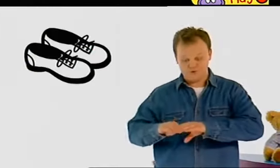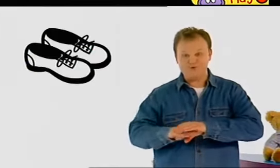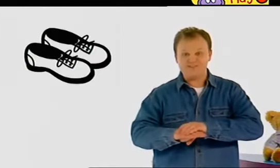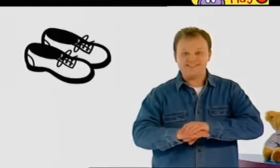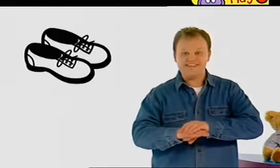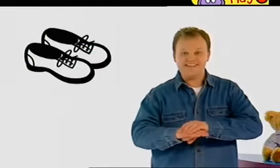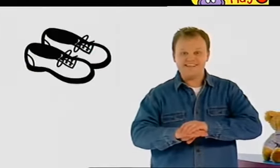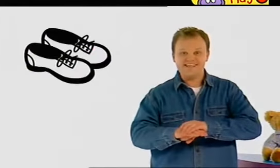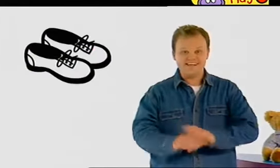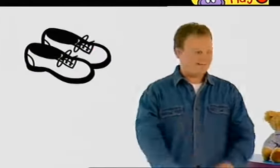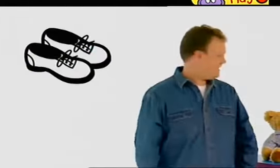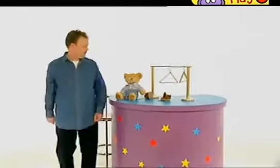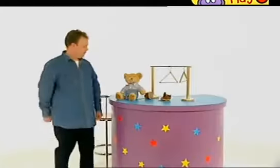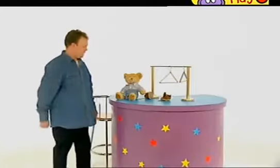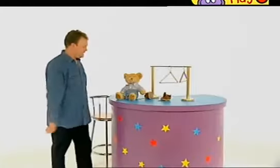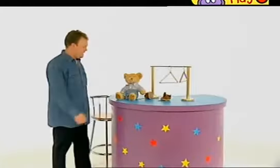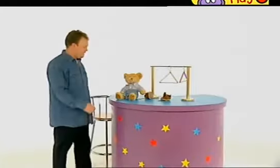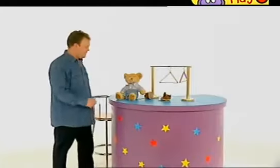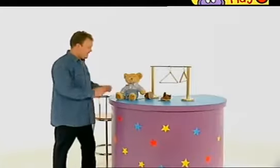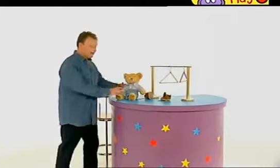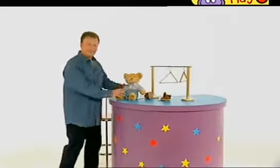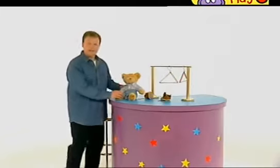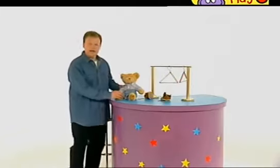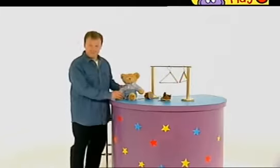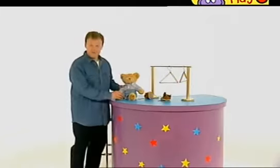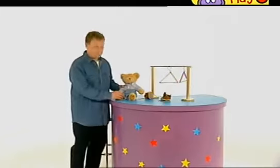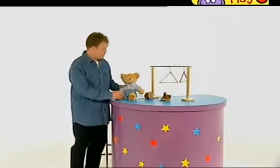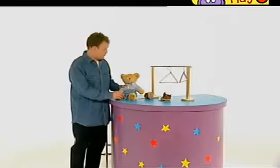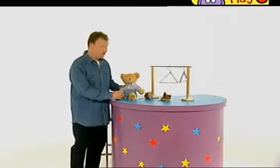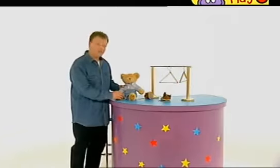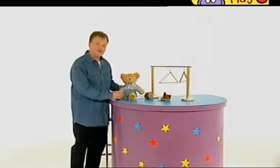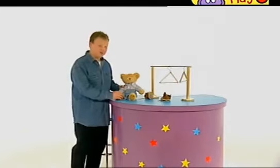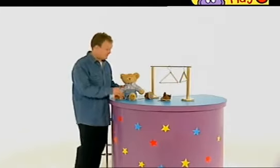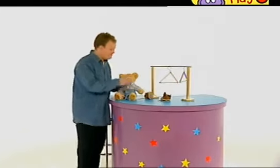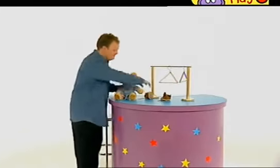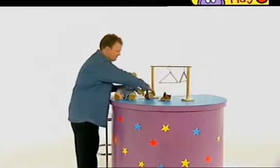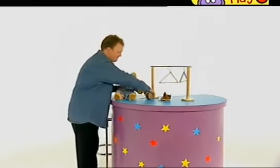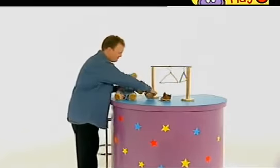Shoes. All right, Teddy, now it's time to put your shoes on.